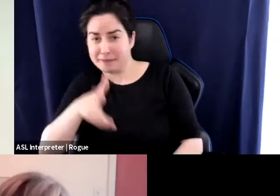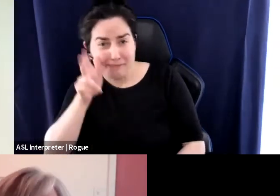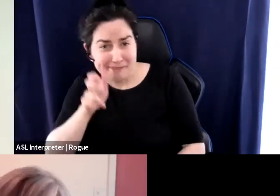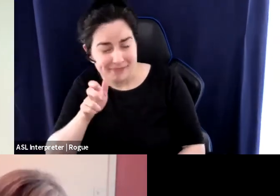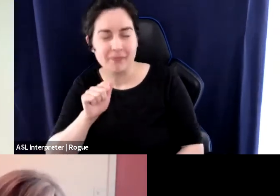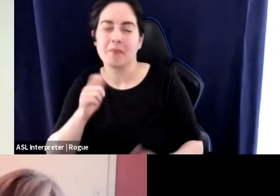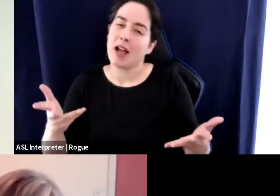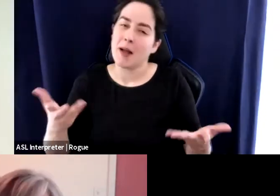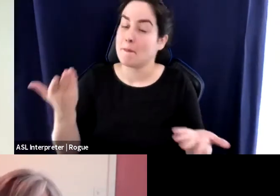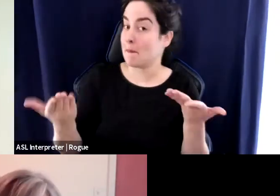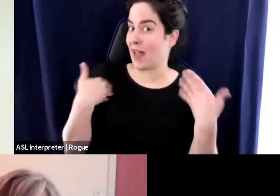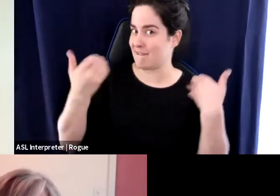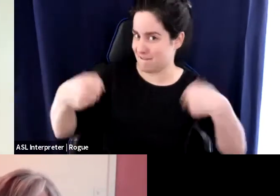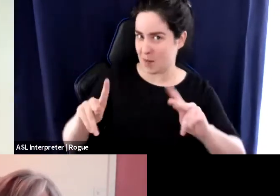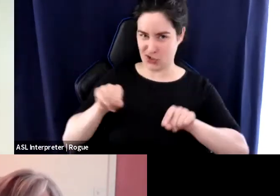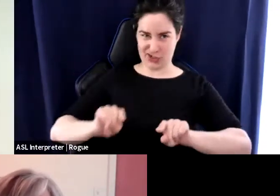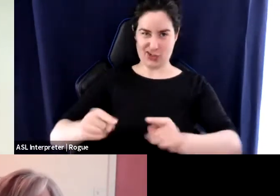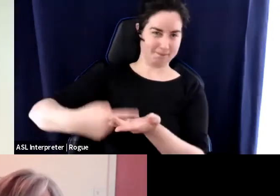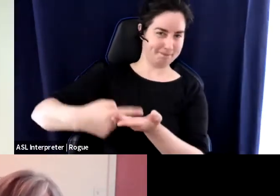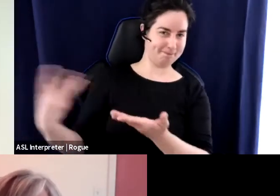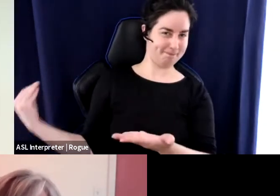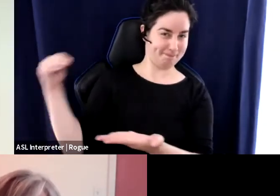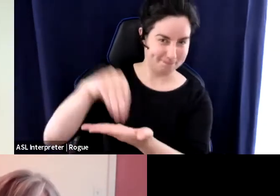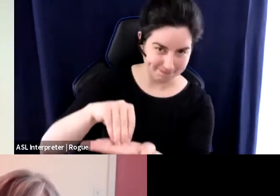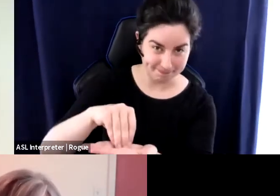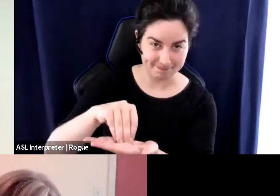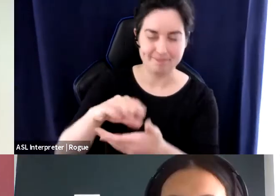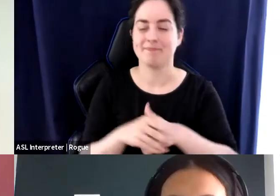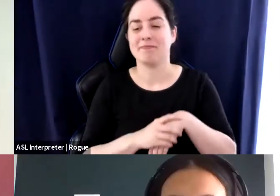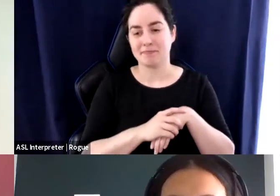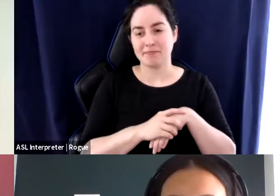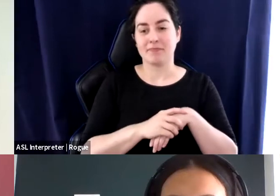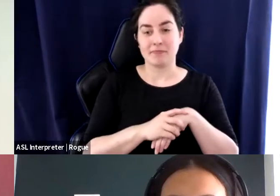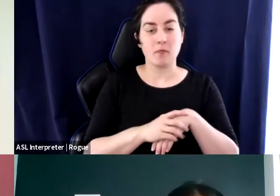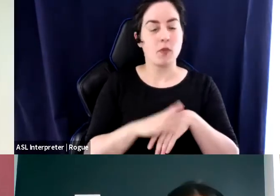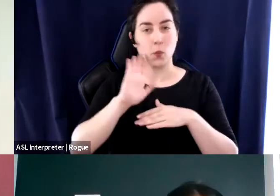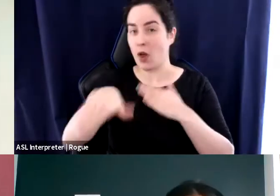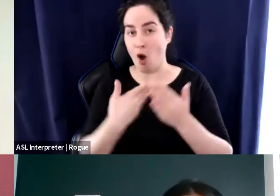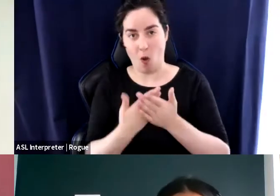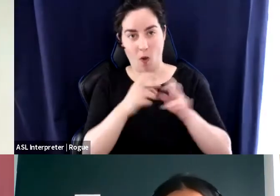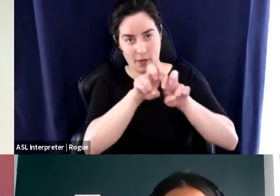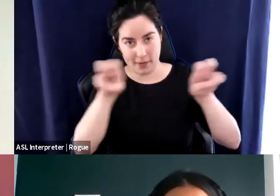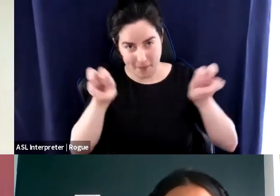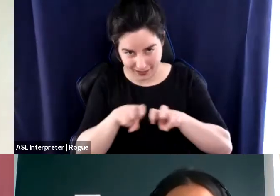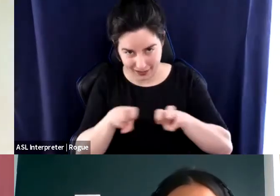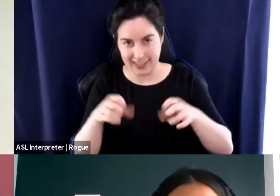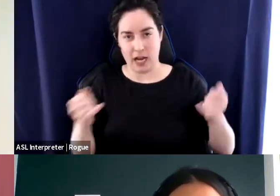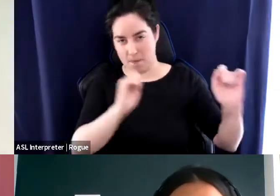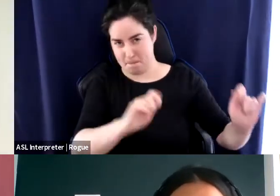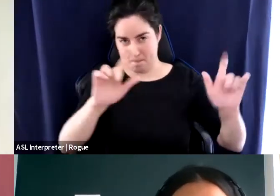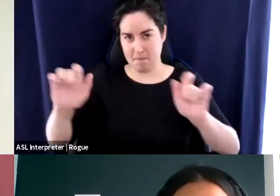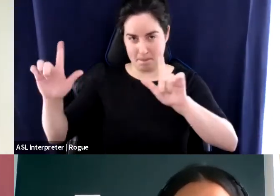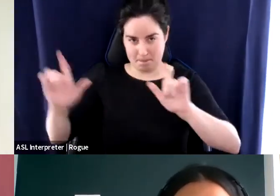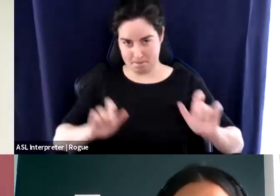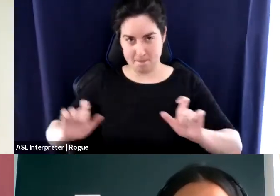to bring some of that into the discussion that we're now going to have with all of the panelists. And I